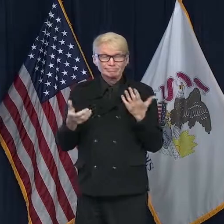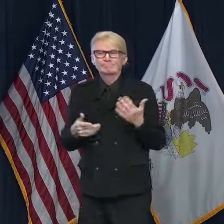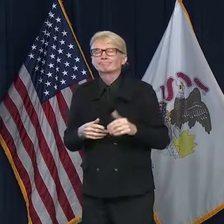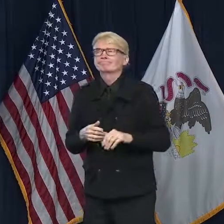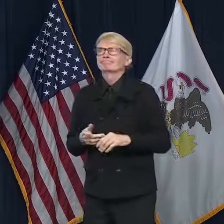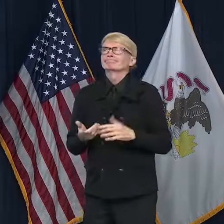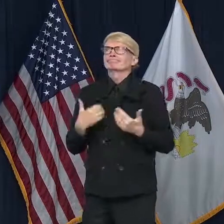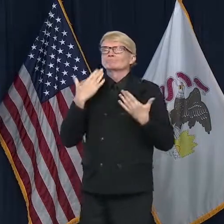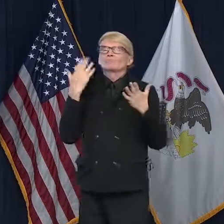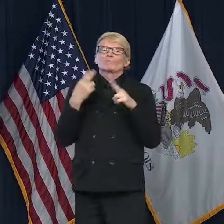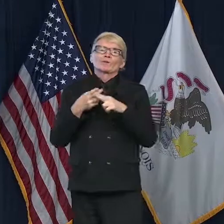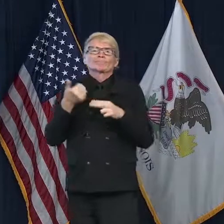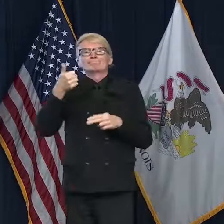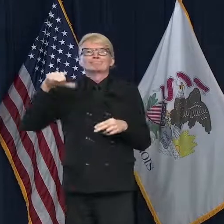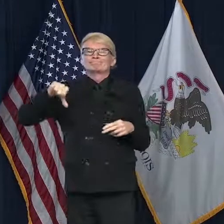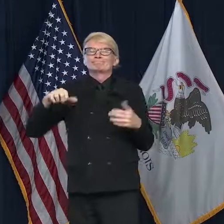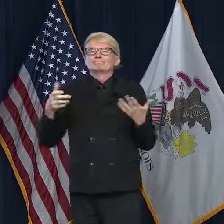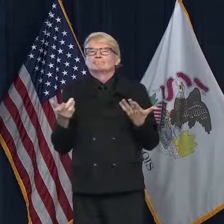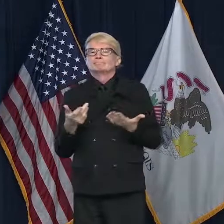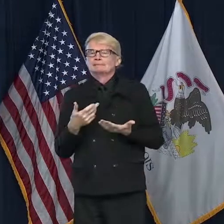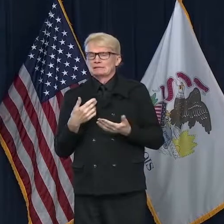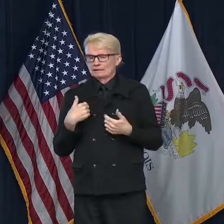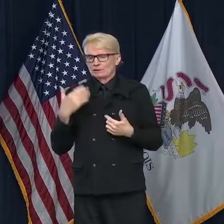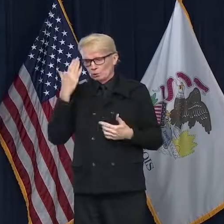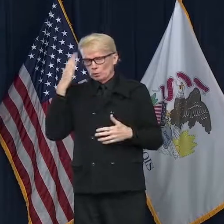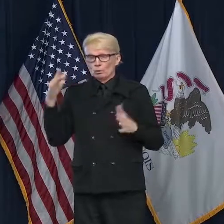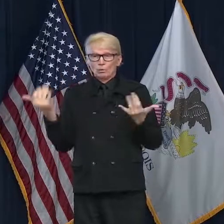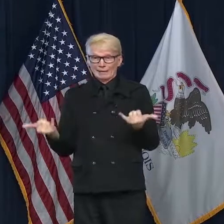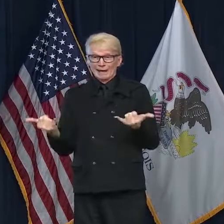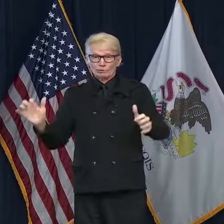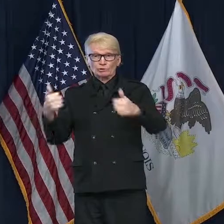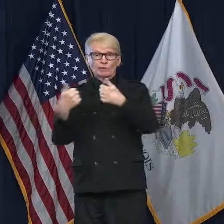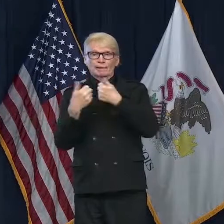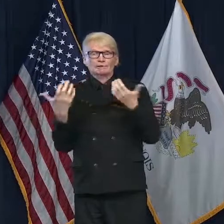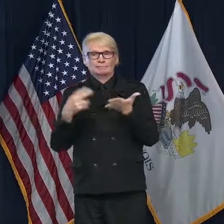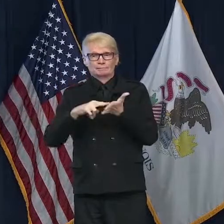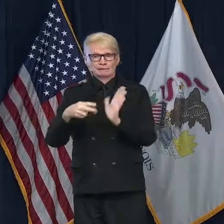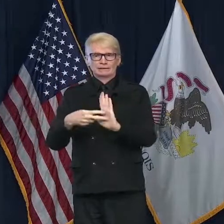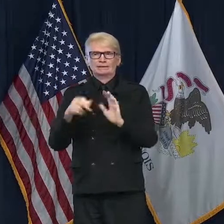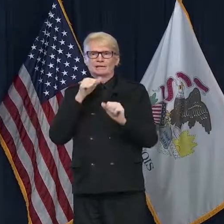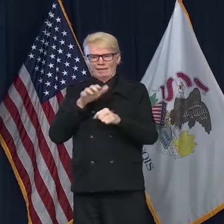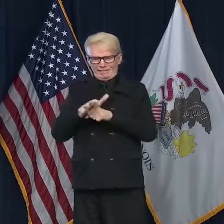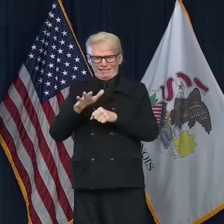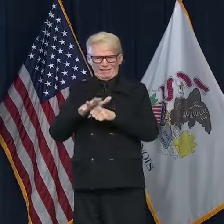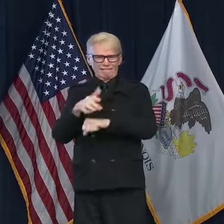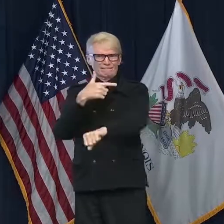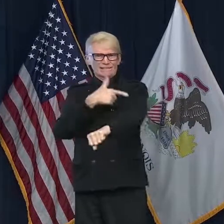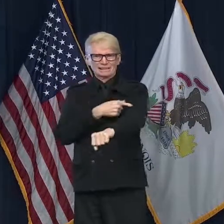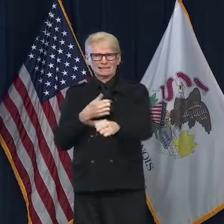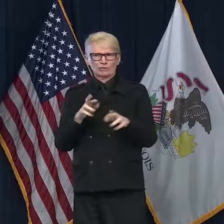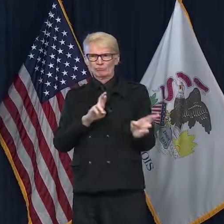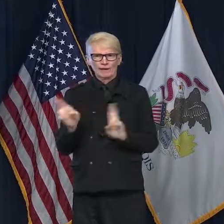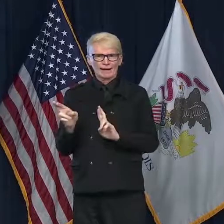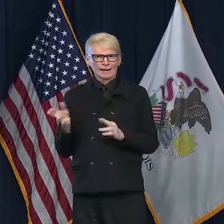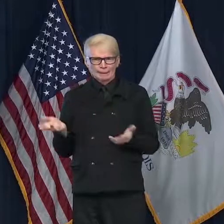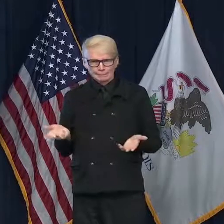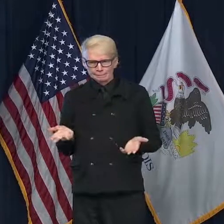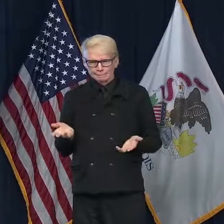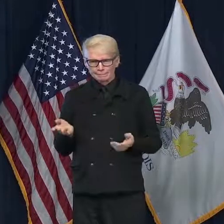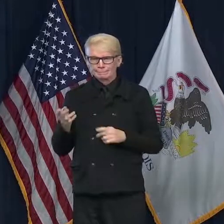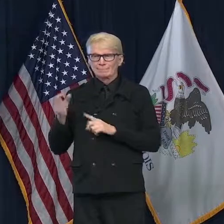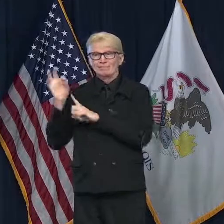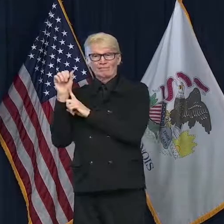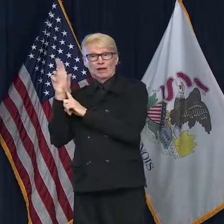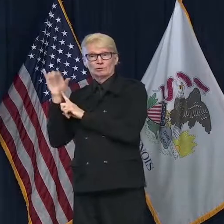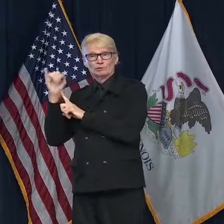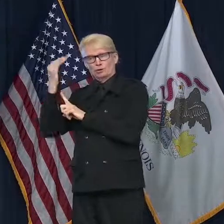how challenging it is that we don't have enough vaccine. And so I guess he knows more about what's going on